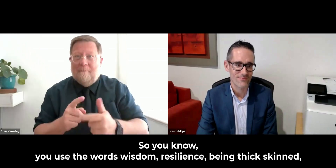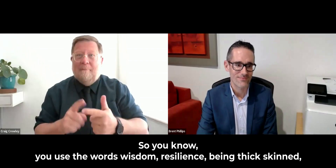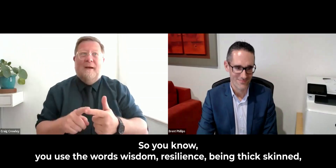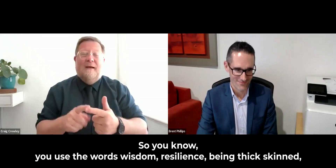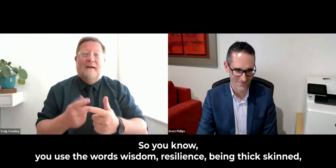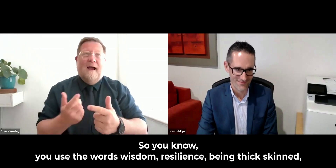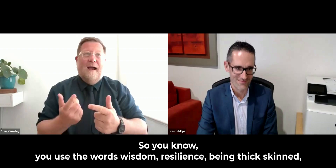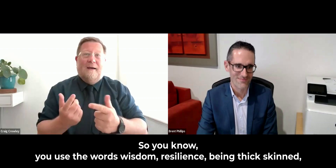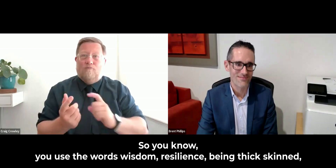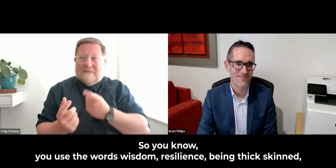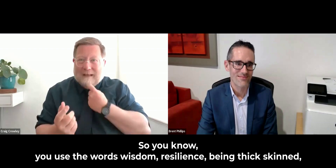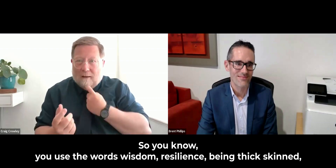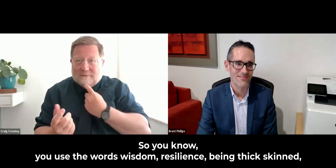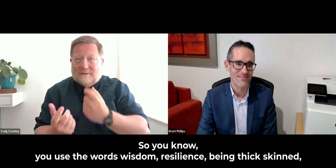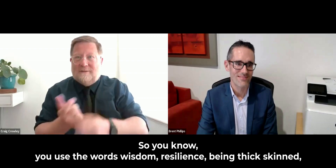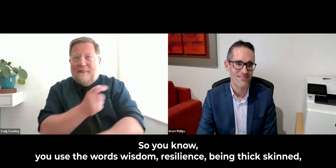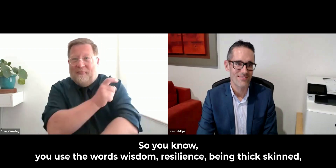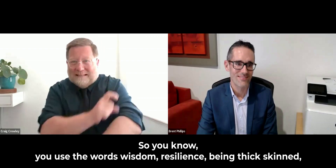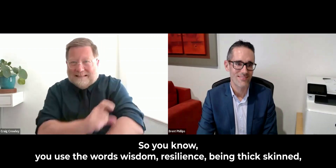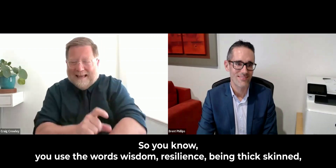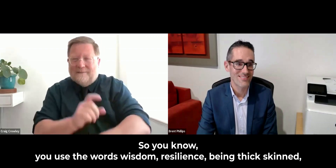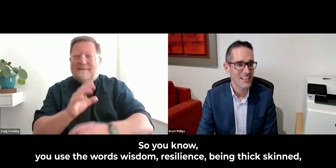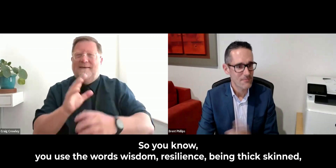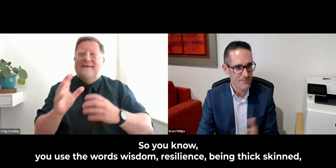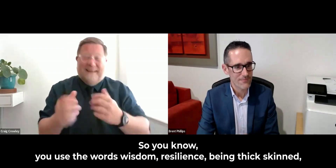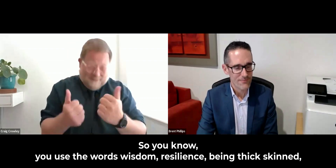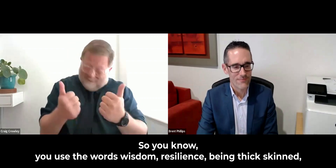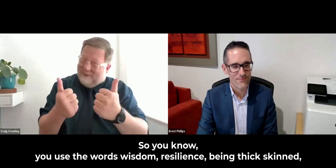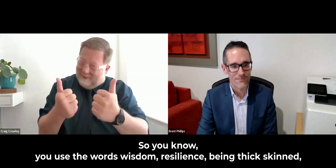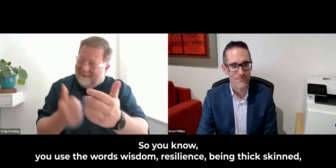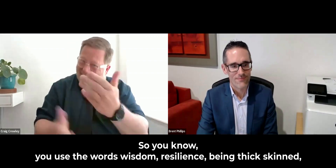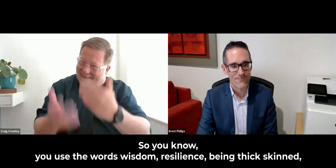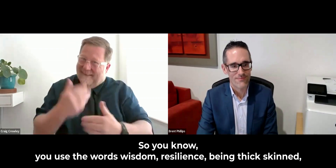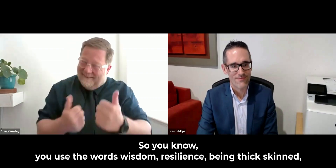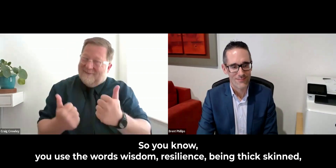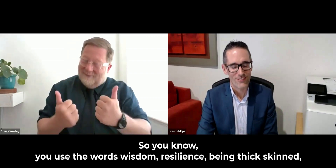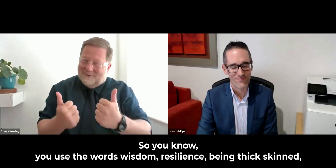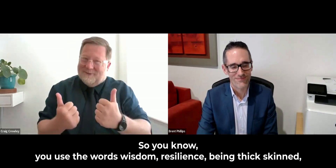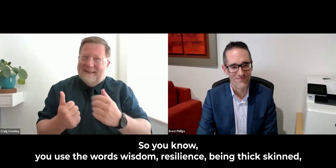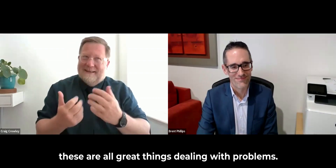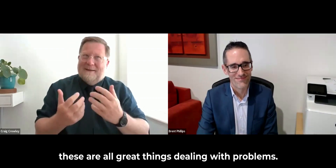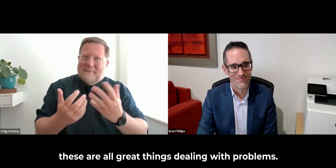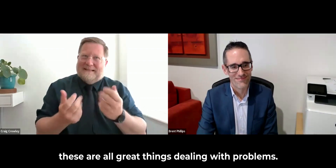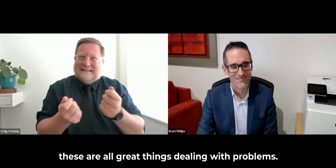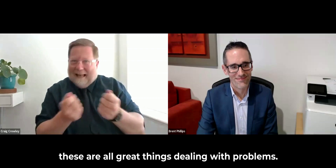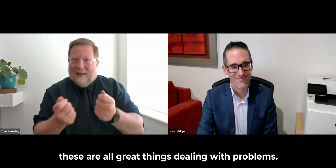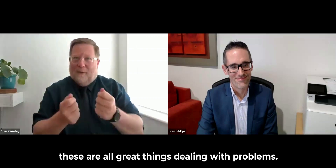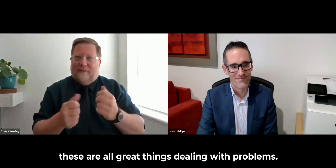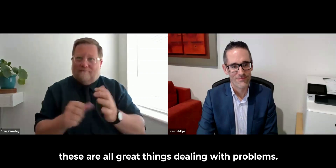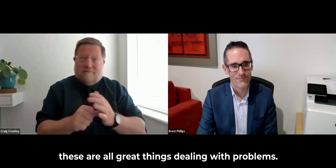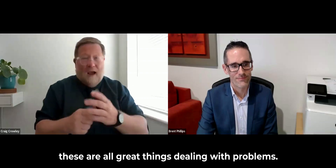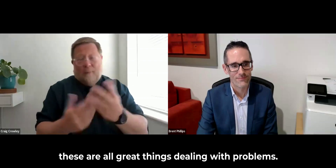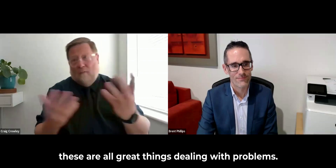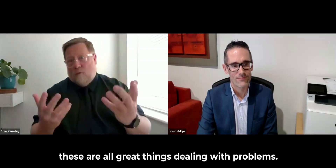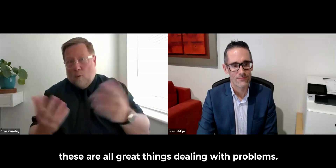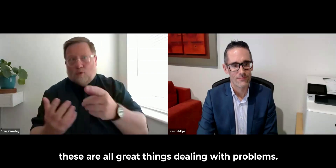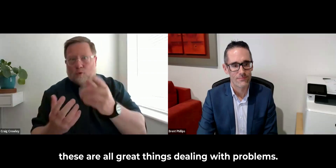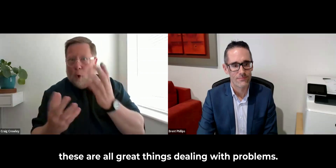use the word wisdom, resilience, being thick-skinned. These are all great things